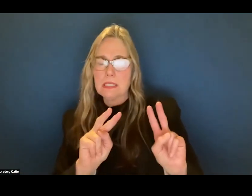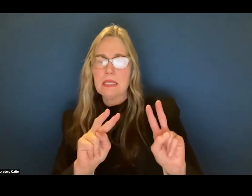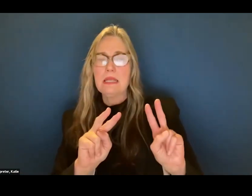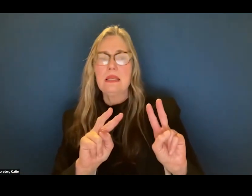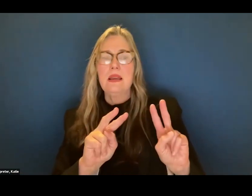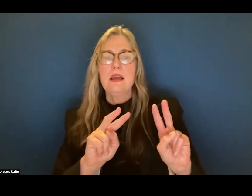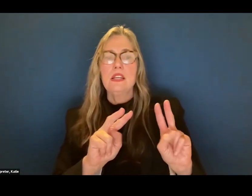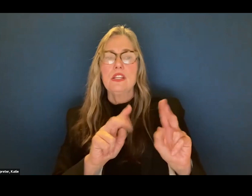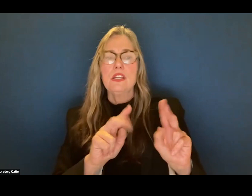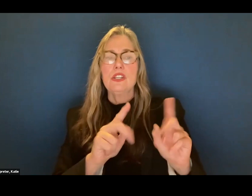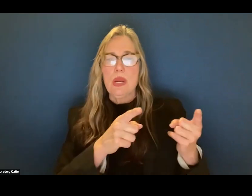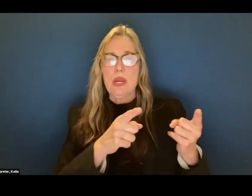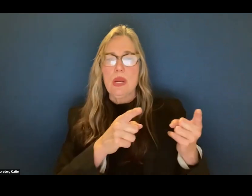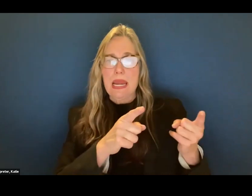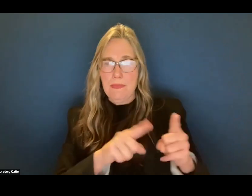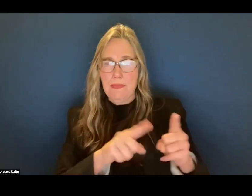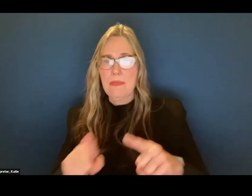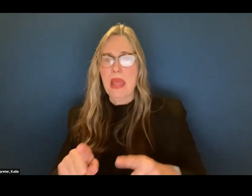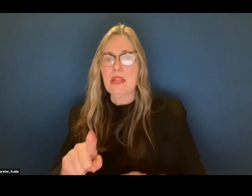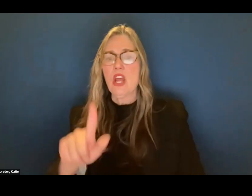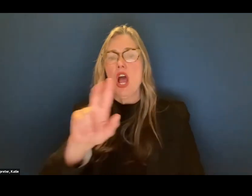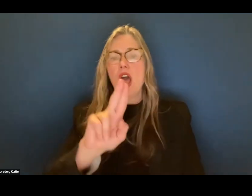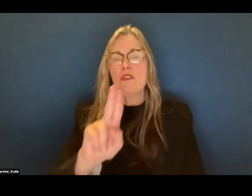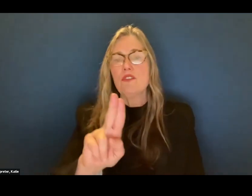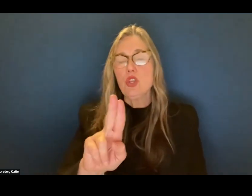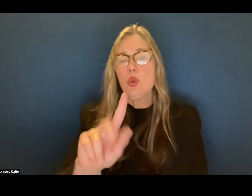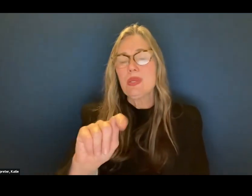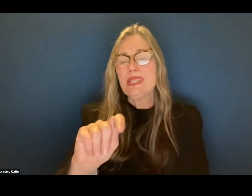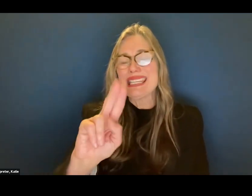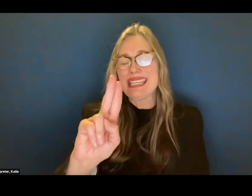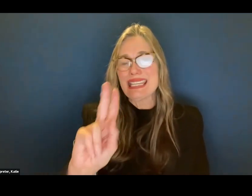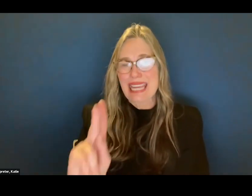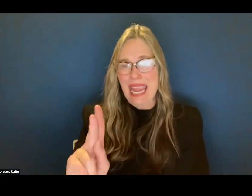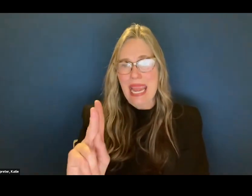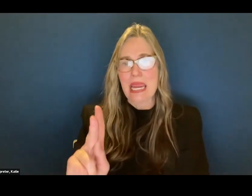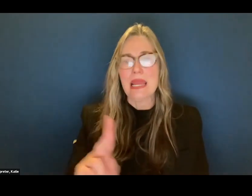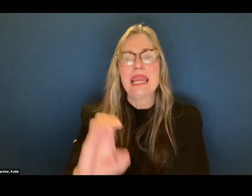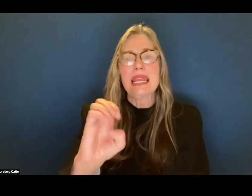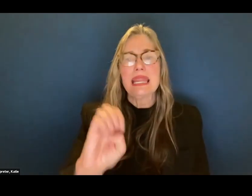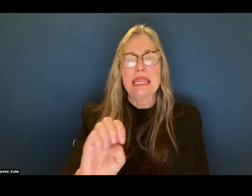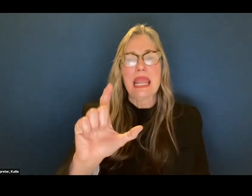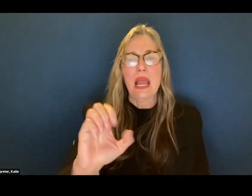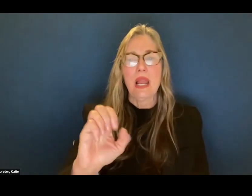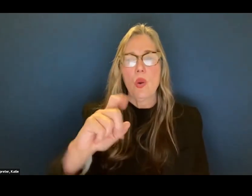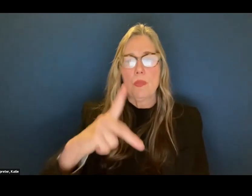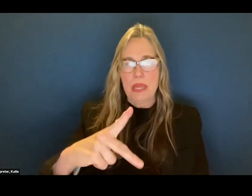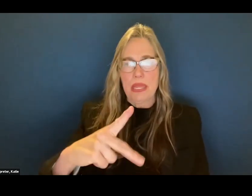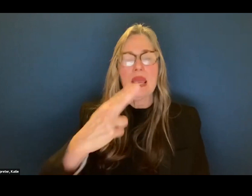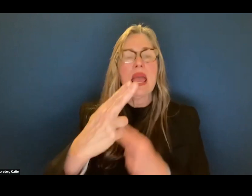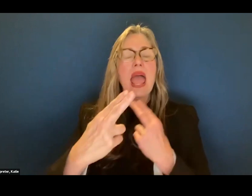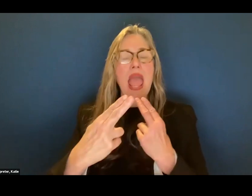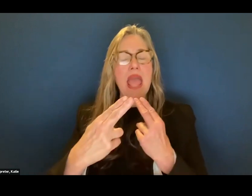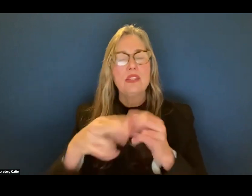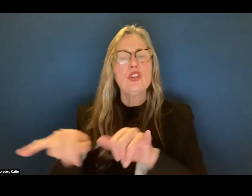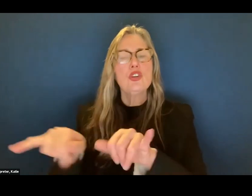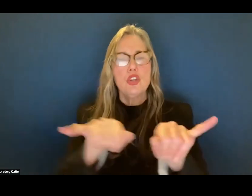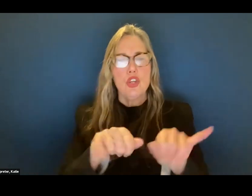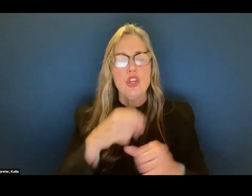the implementation of UTK, ELOP, and the universal meals. He wants to keep those status